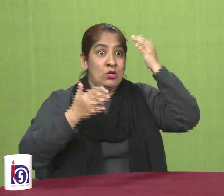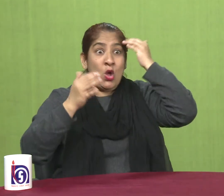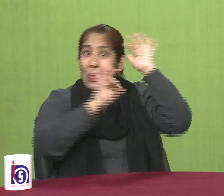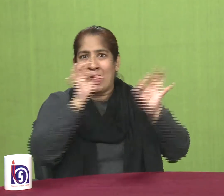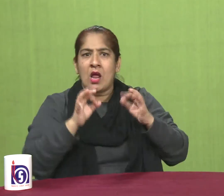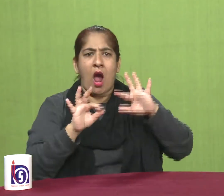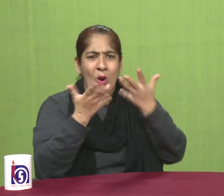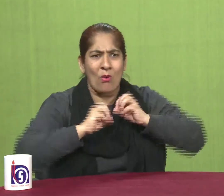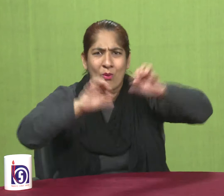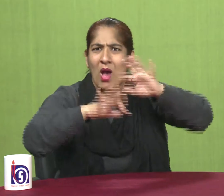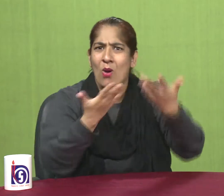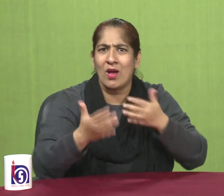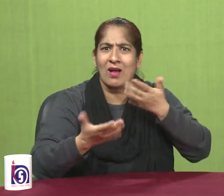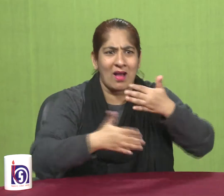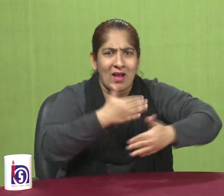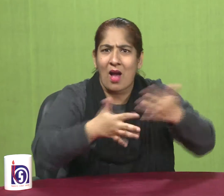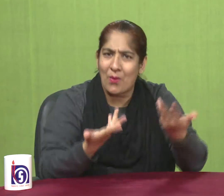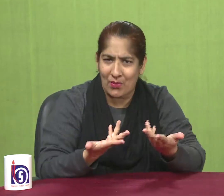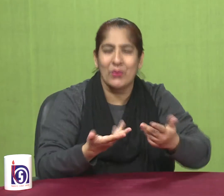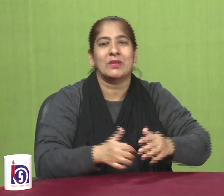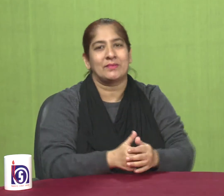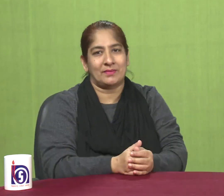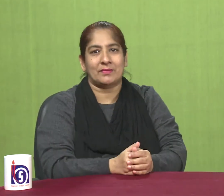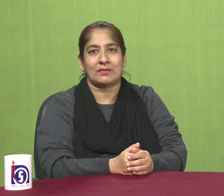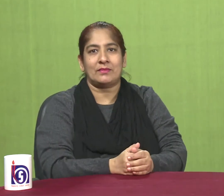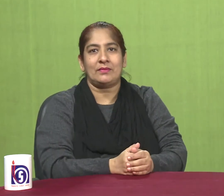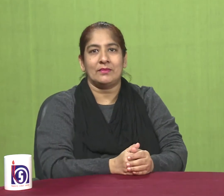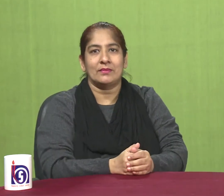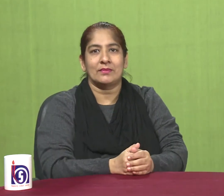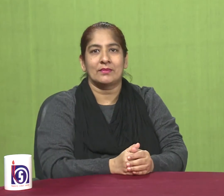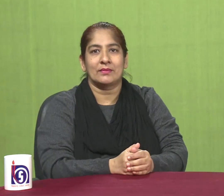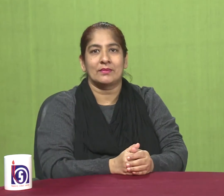If we have the study of foreign markets, then it's easy to move further.